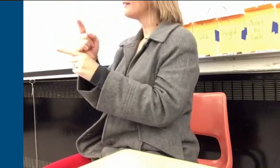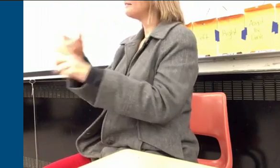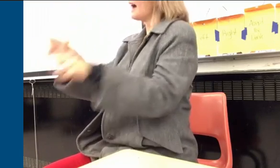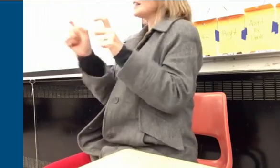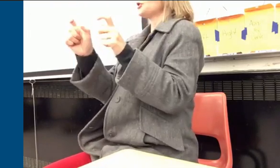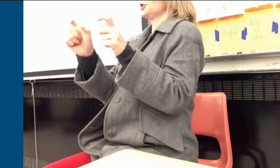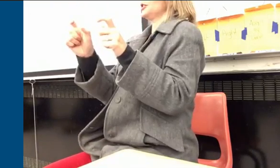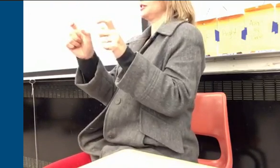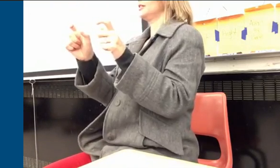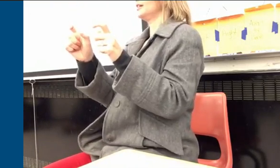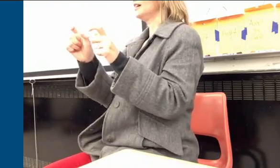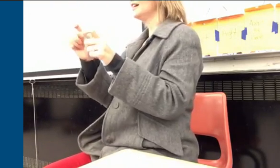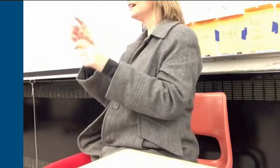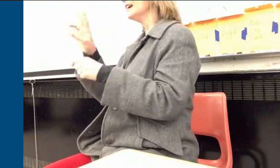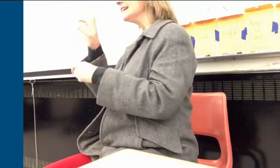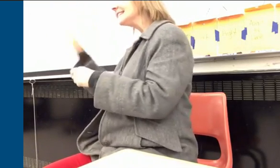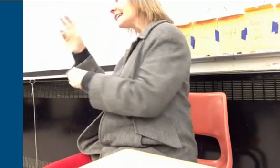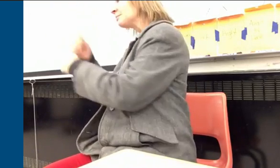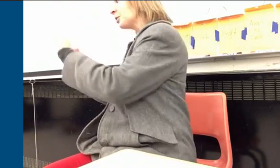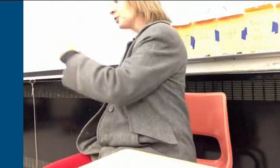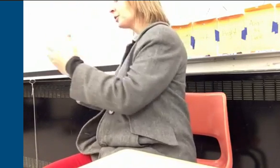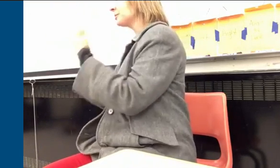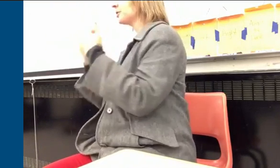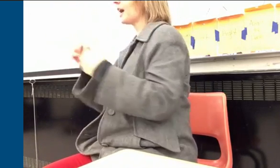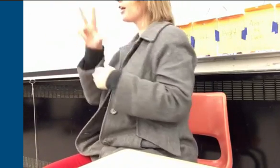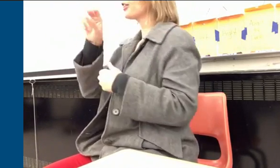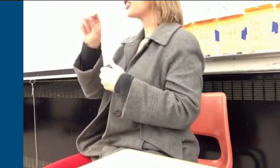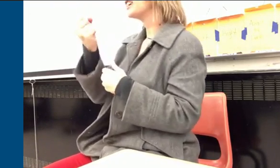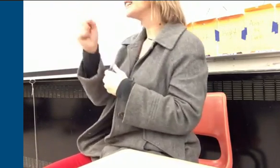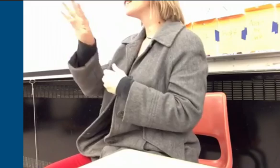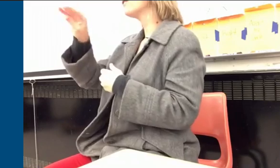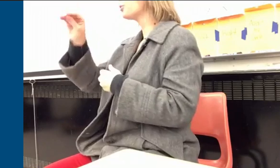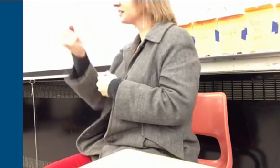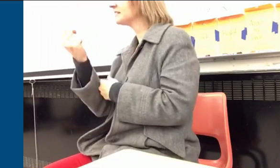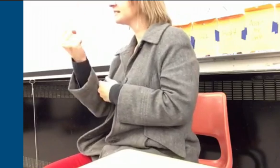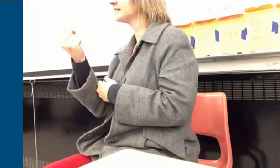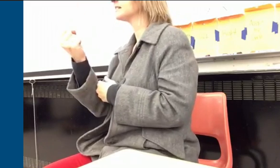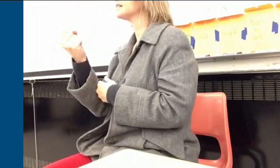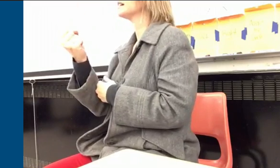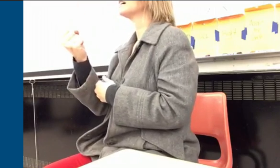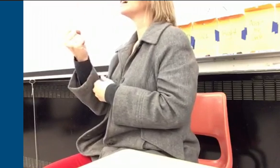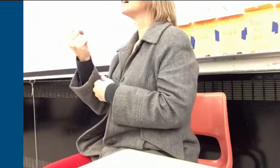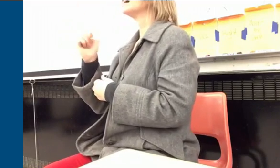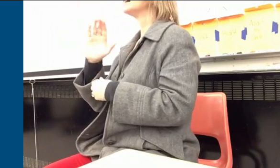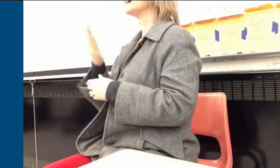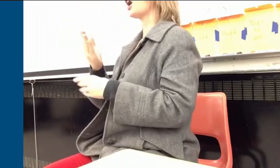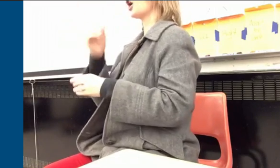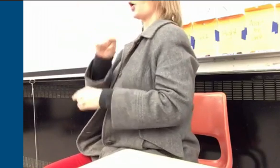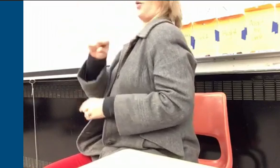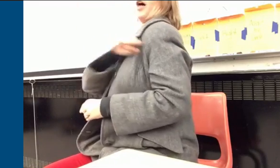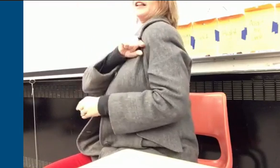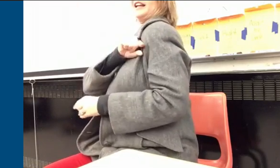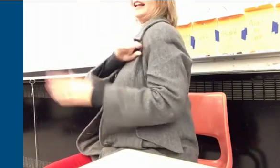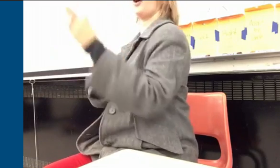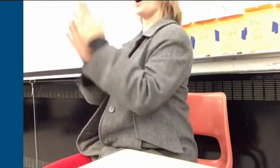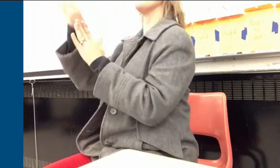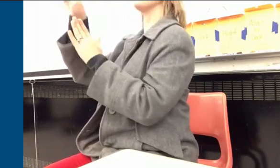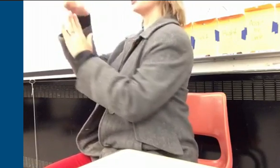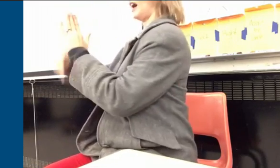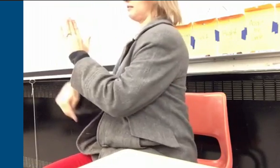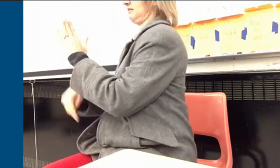Up. You went from 6 a group to like 30s and 40s, okay? Did our quality go up or